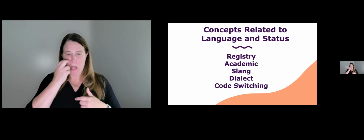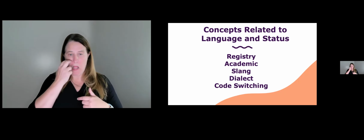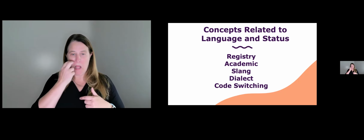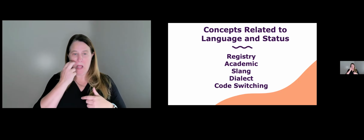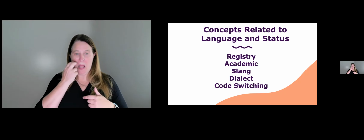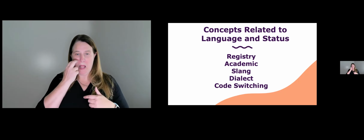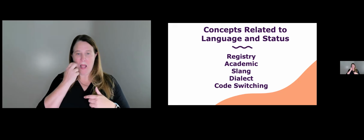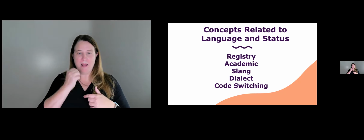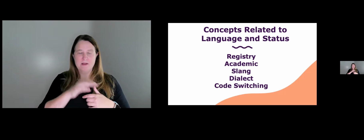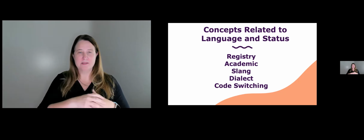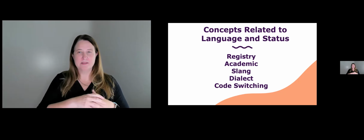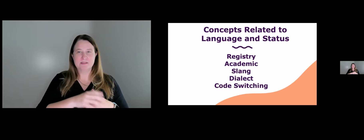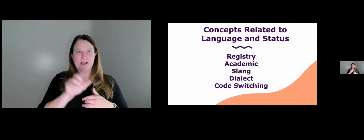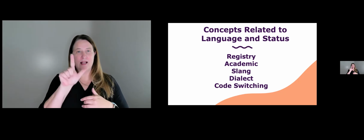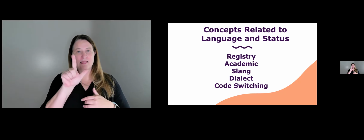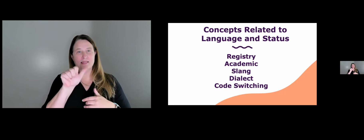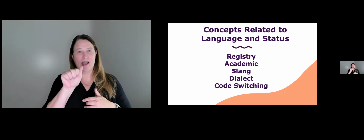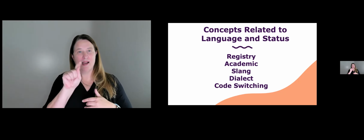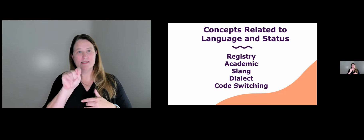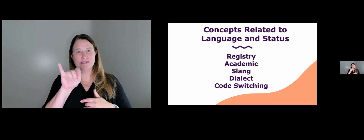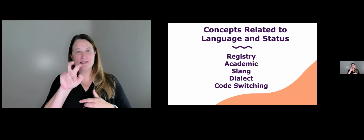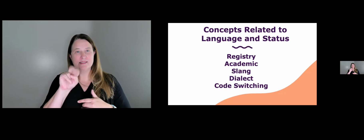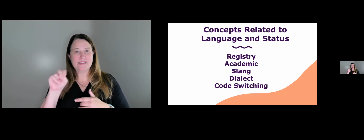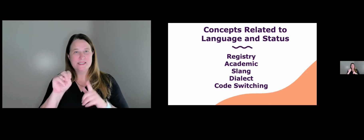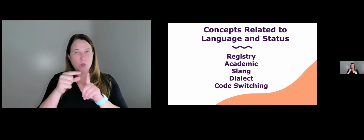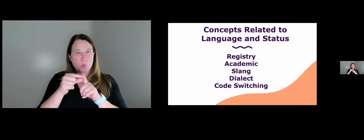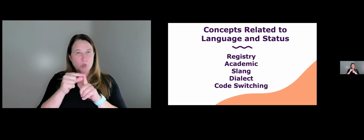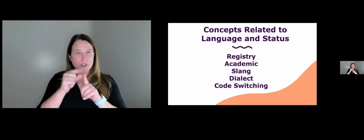Language is not going to look the same as it does in everyday life.